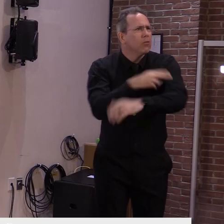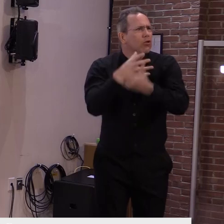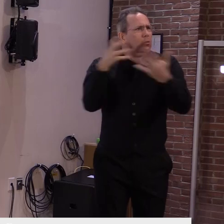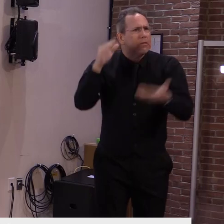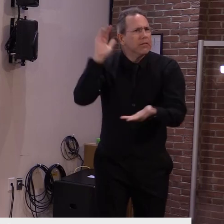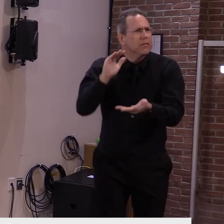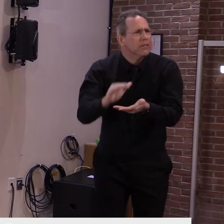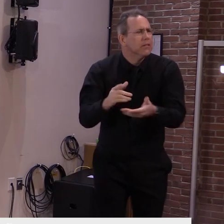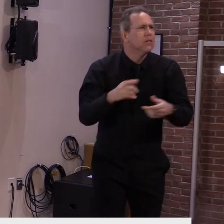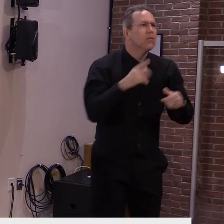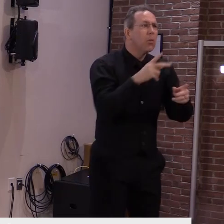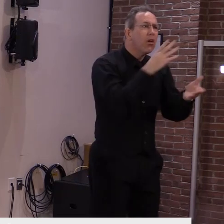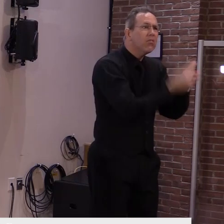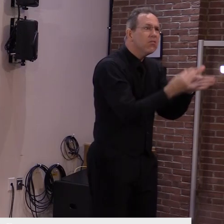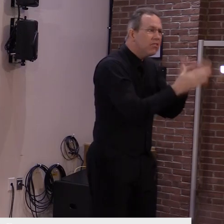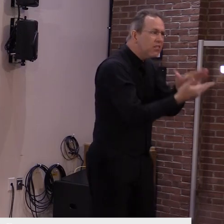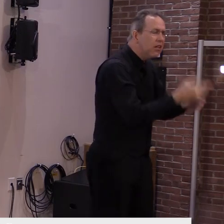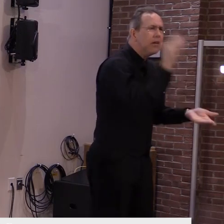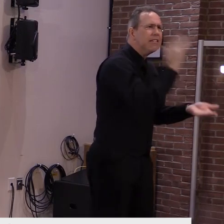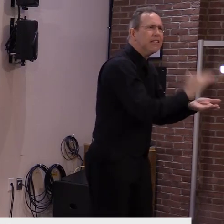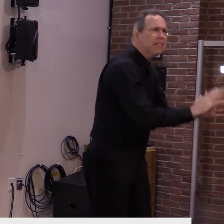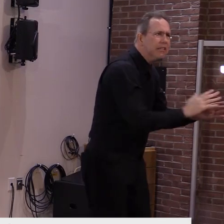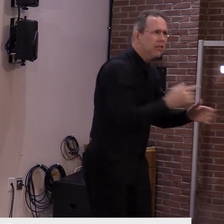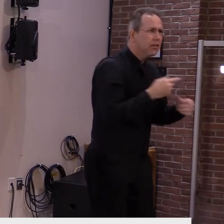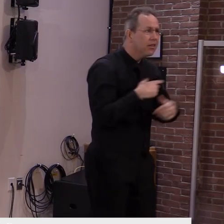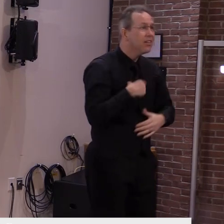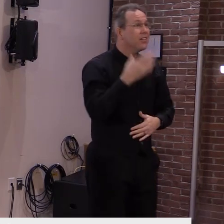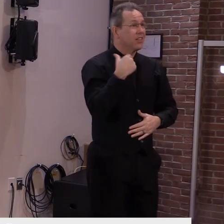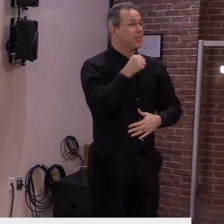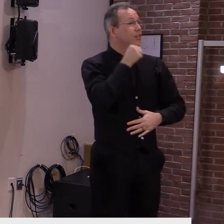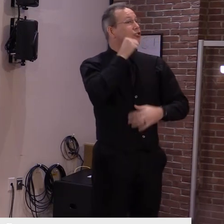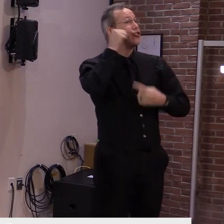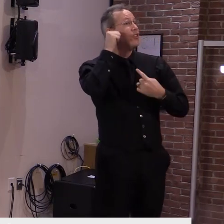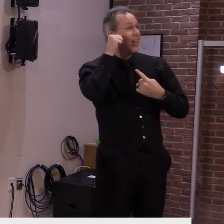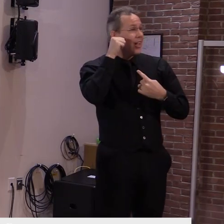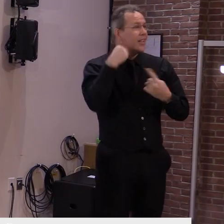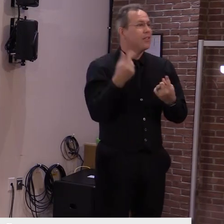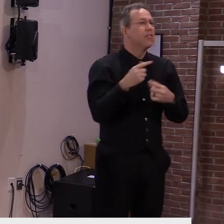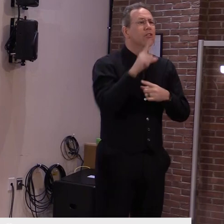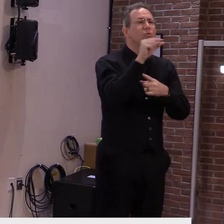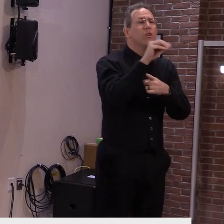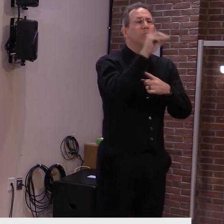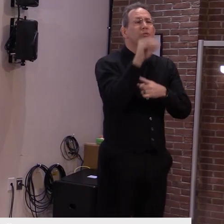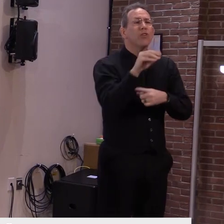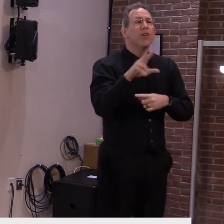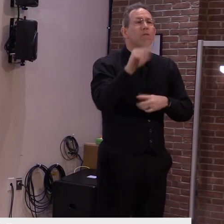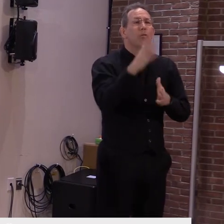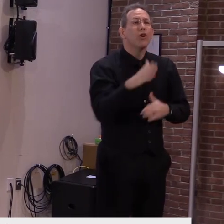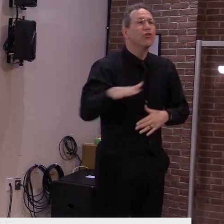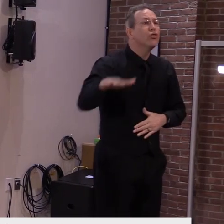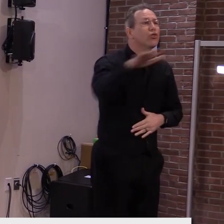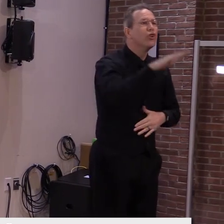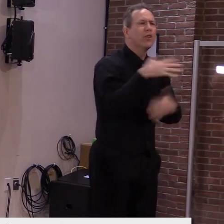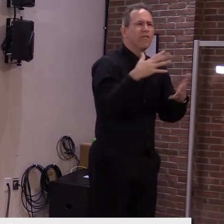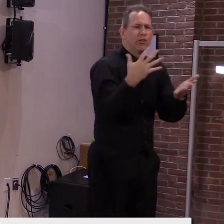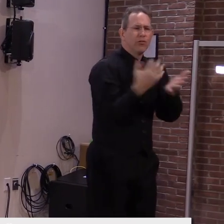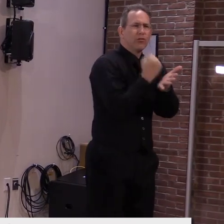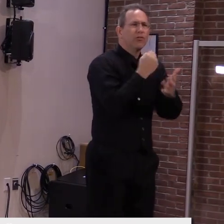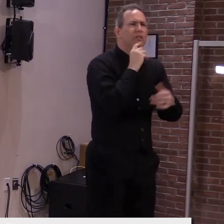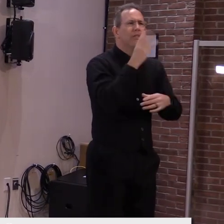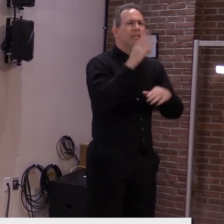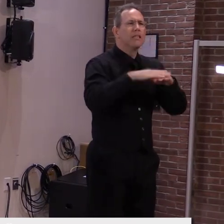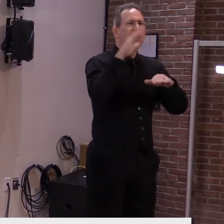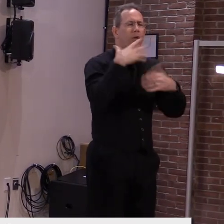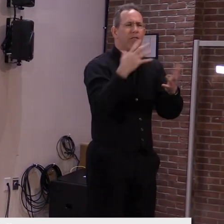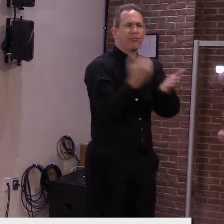yesterday, 20% of all Vermonters over the age of 16 have now received at least one dose of the